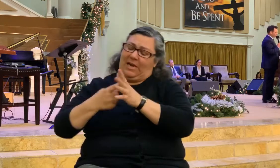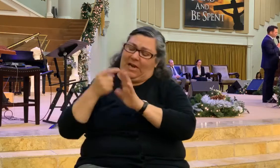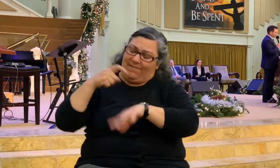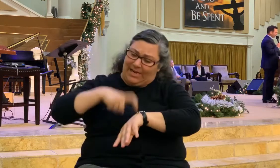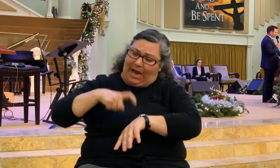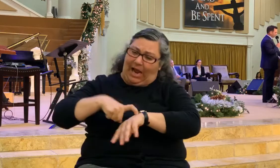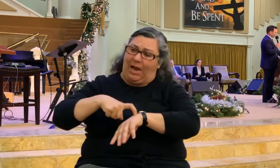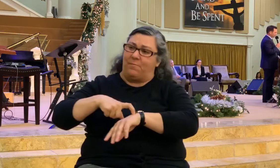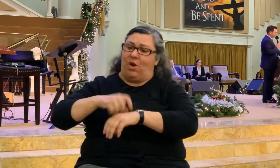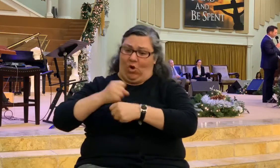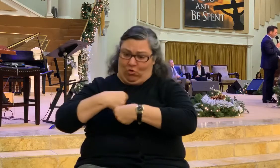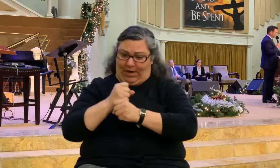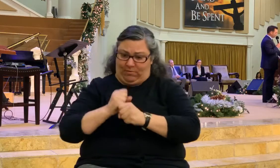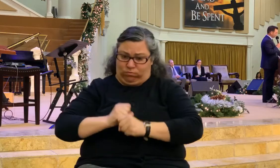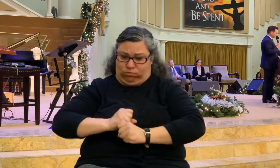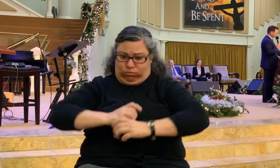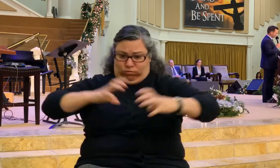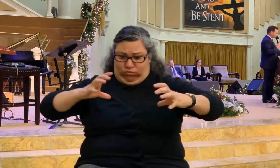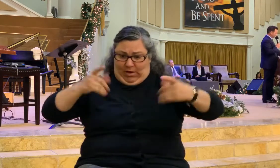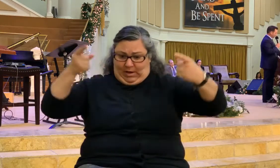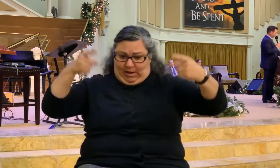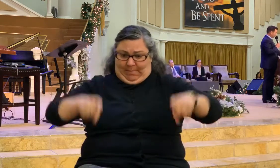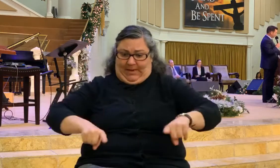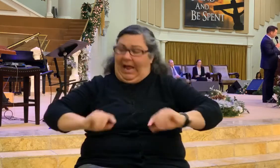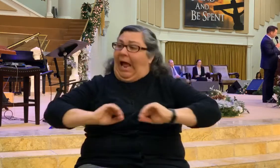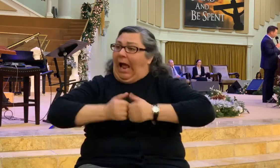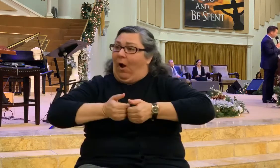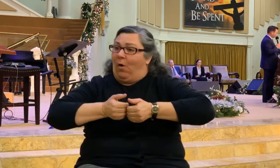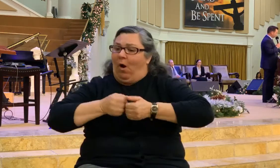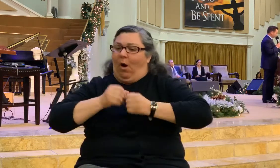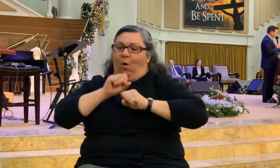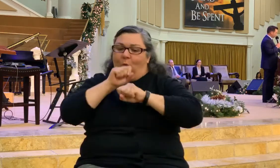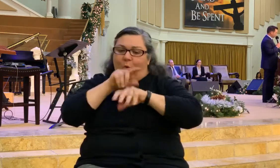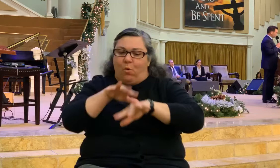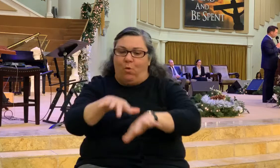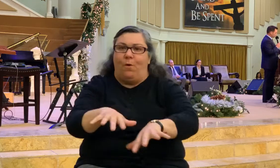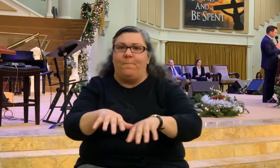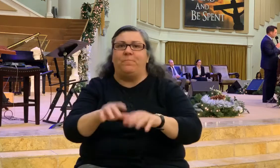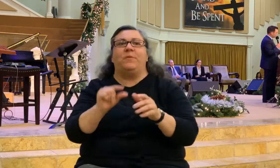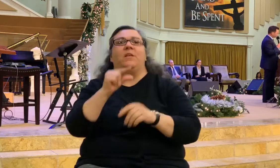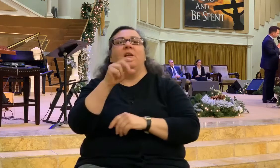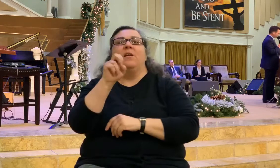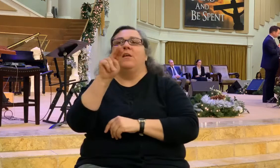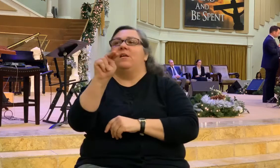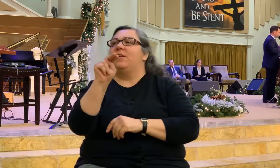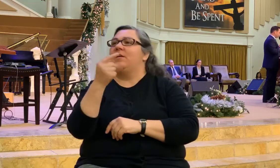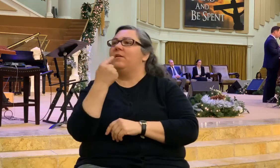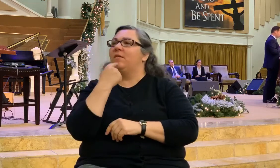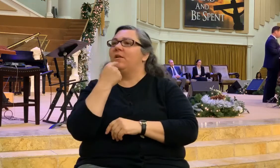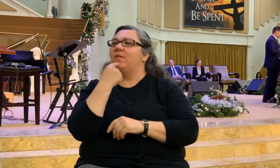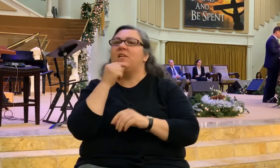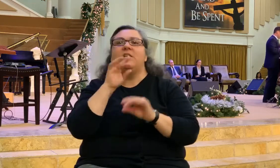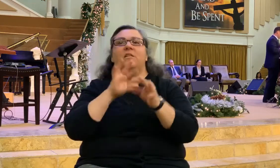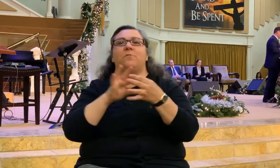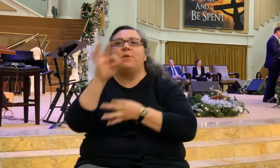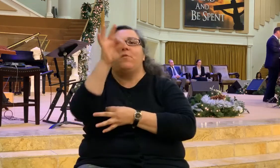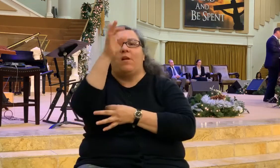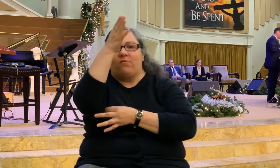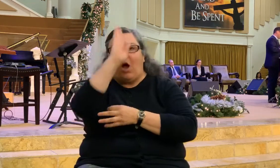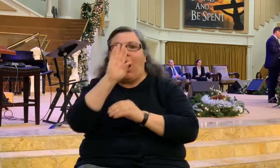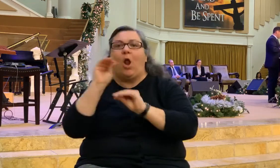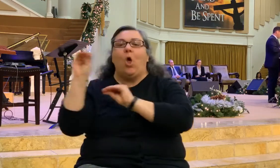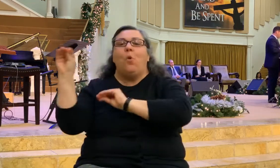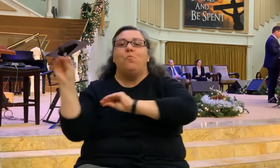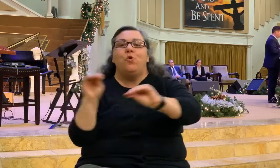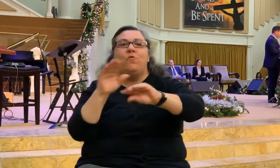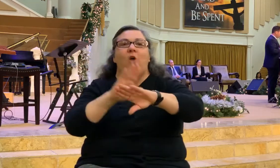the creation in the presence of wind. Genesis records, the first account says the Spirit of God moved upon the